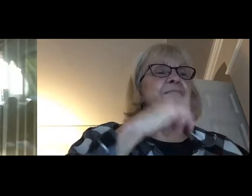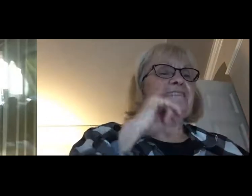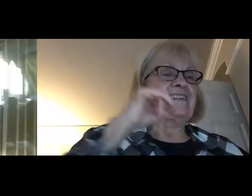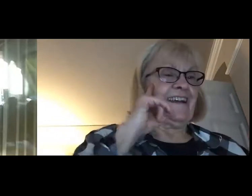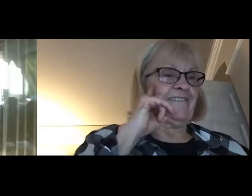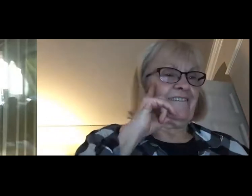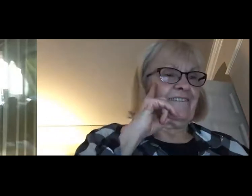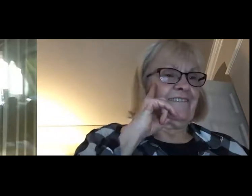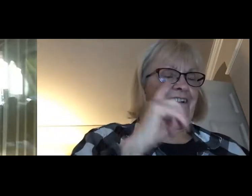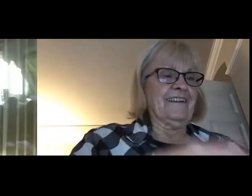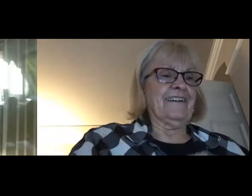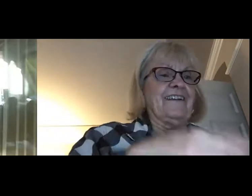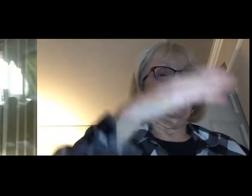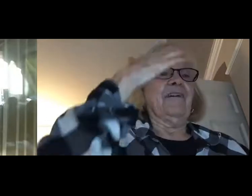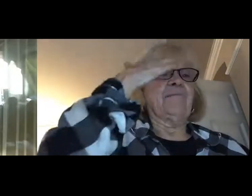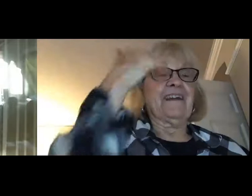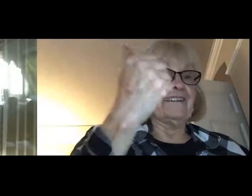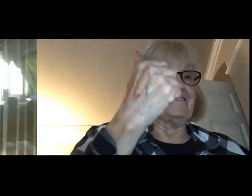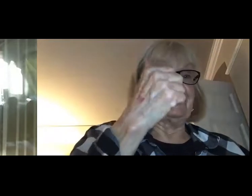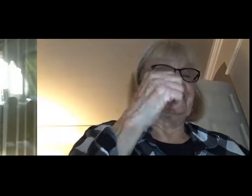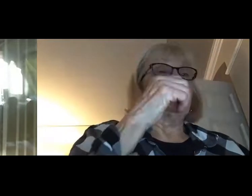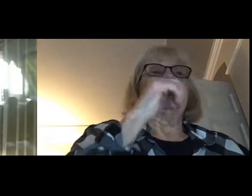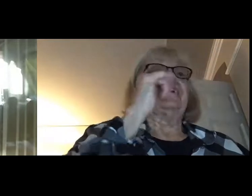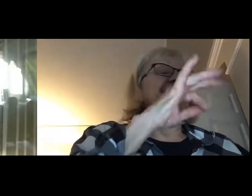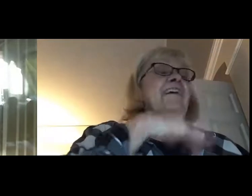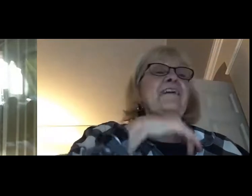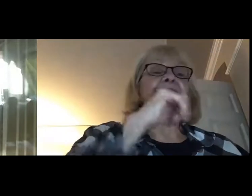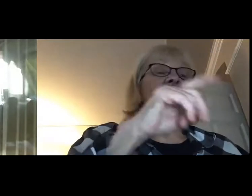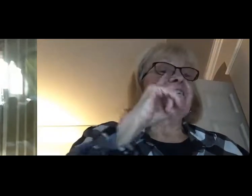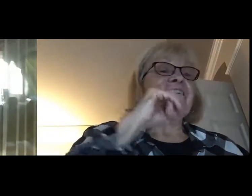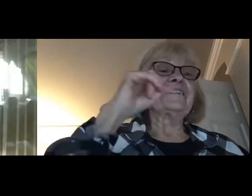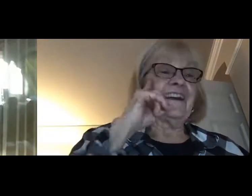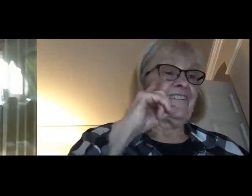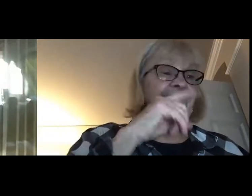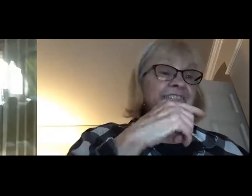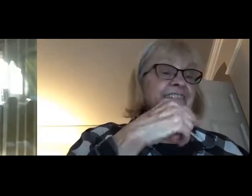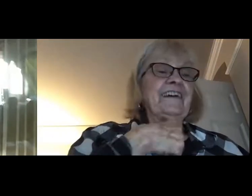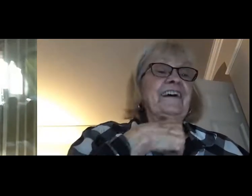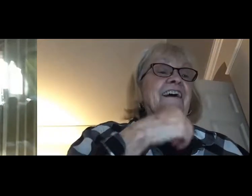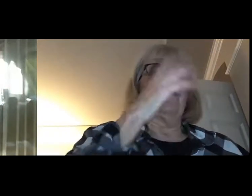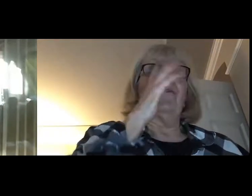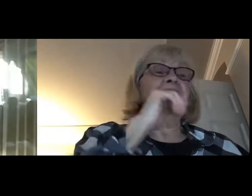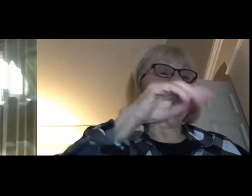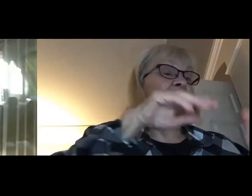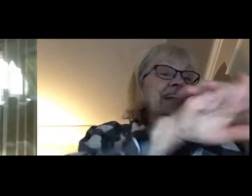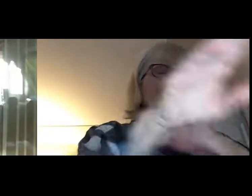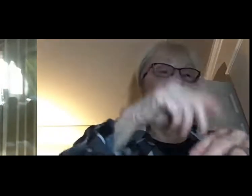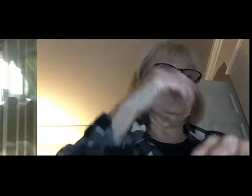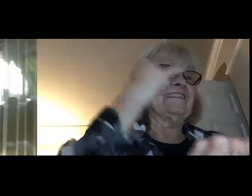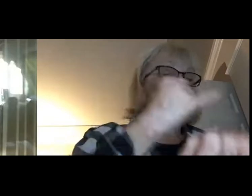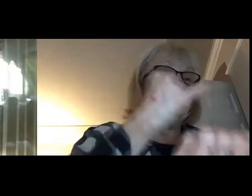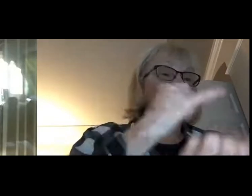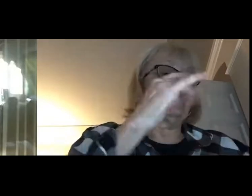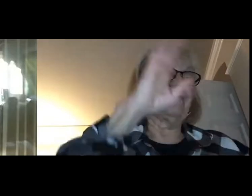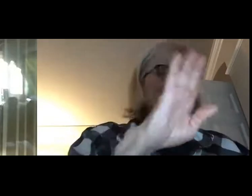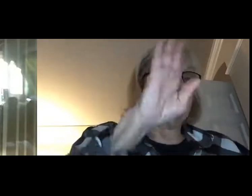and I'm happy that I'm deaf, because if I'm not deaf,